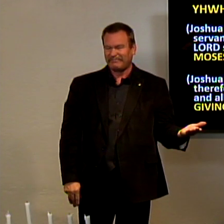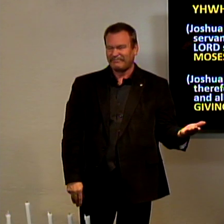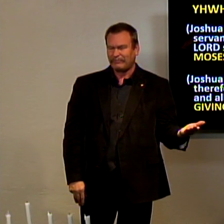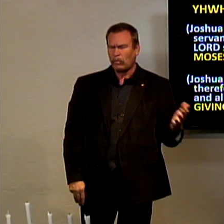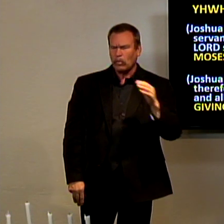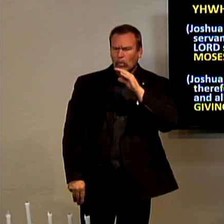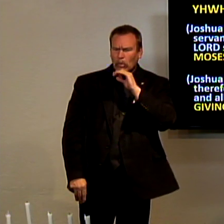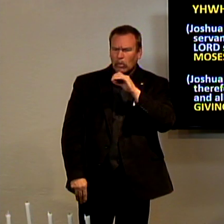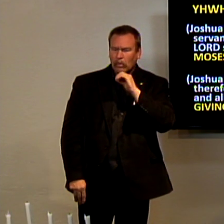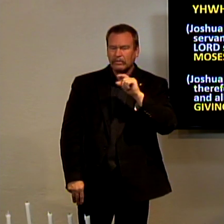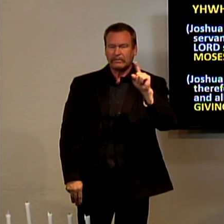So Moses died.